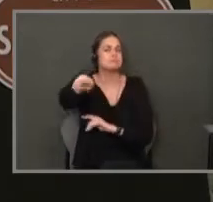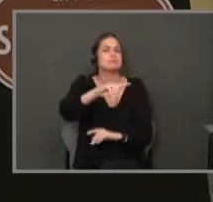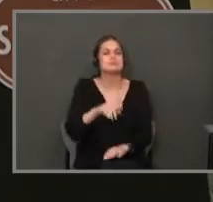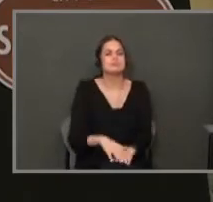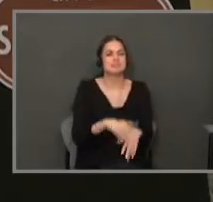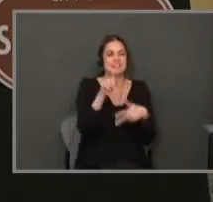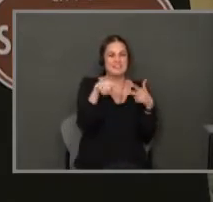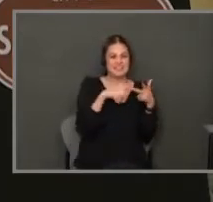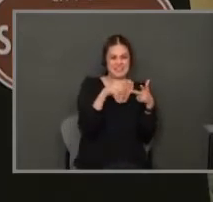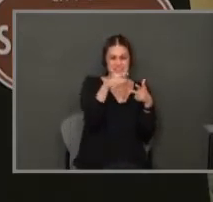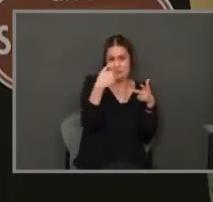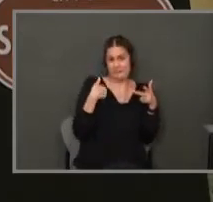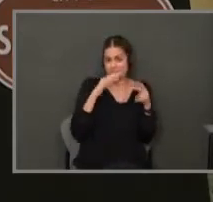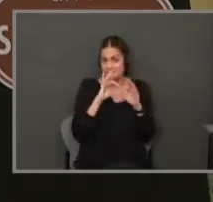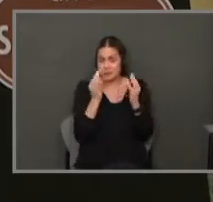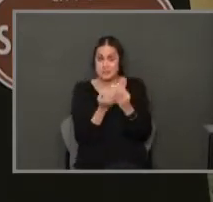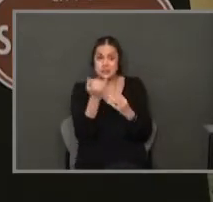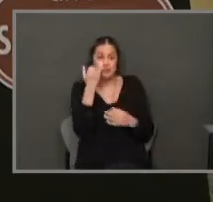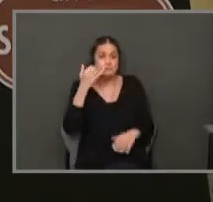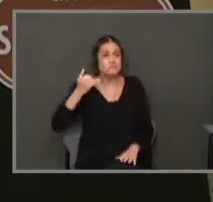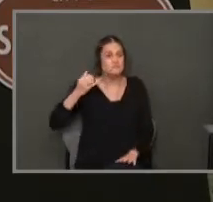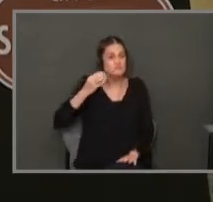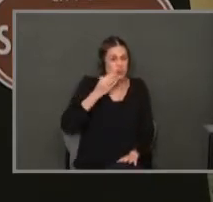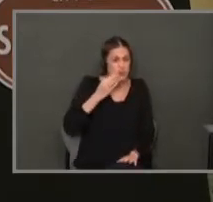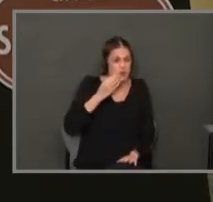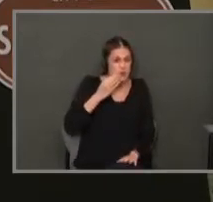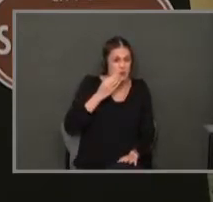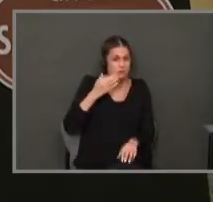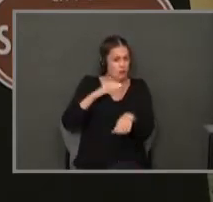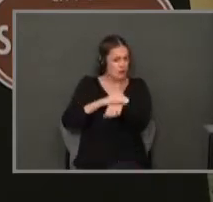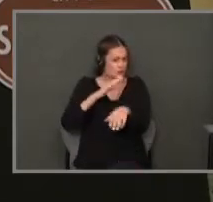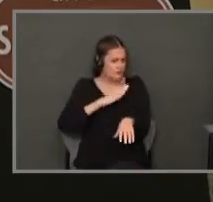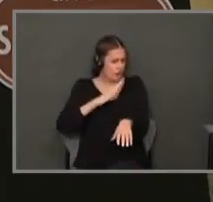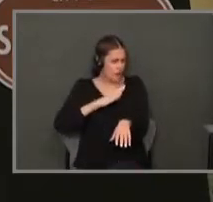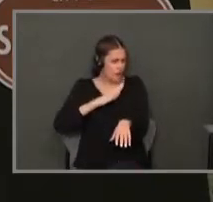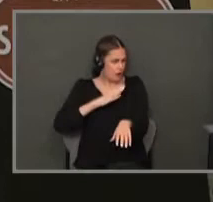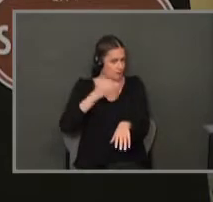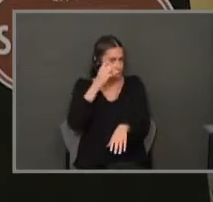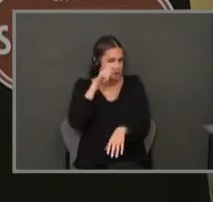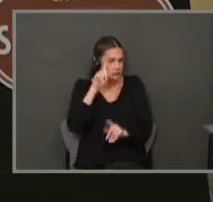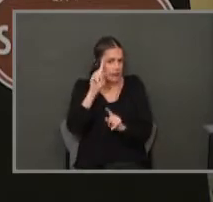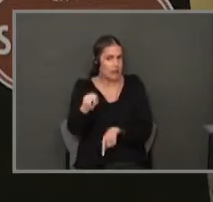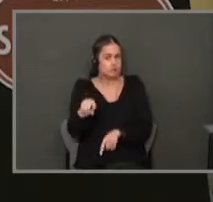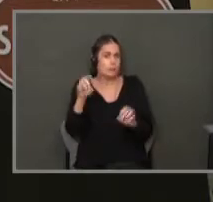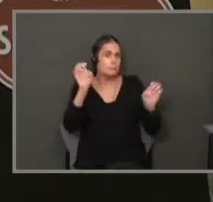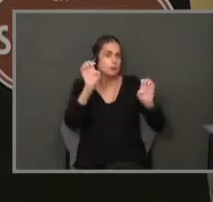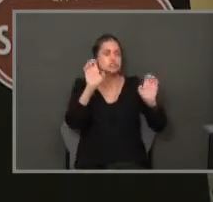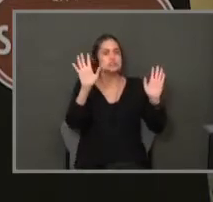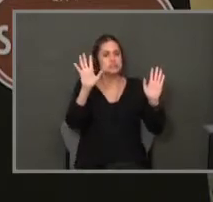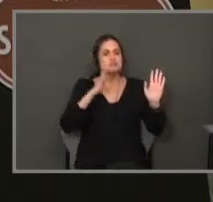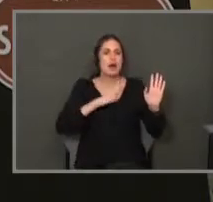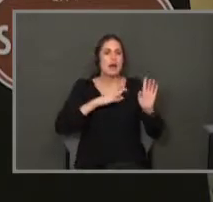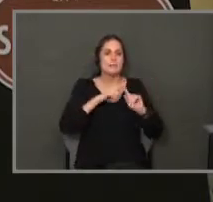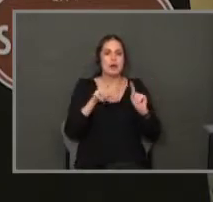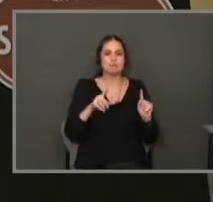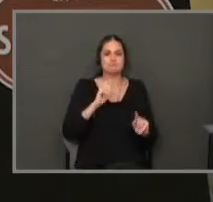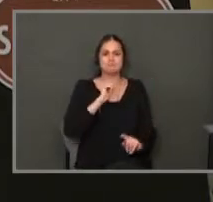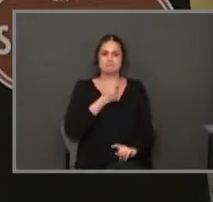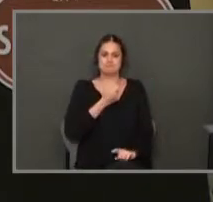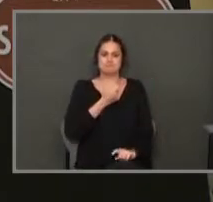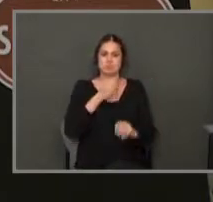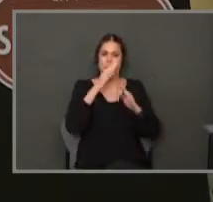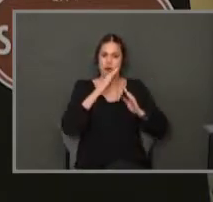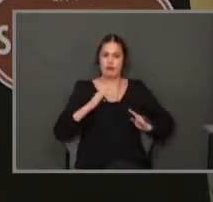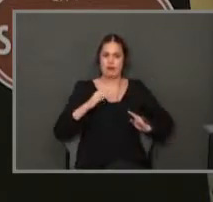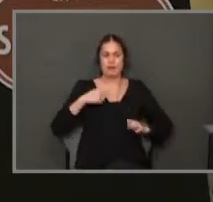most of you have families, so if you have mobile phones, keep them on in case you need to answer an emergency call, but please put it on silent and take your